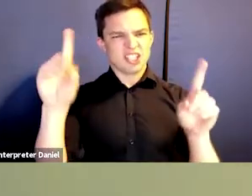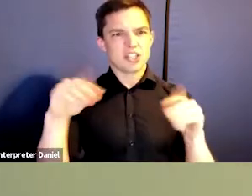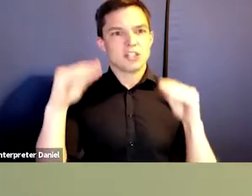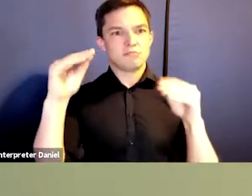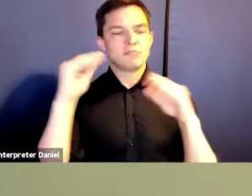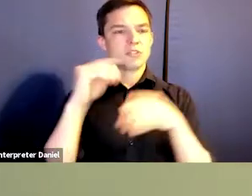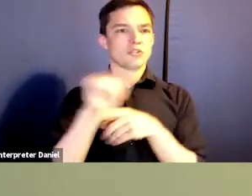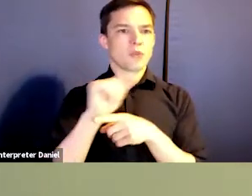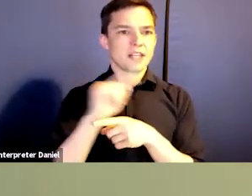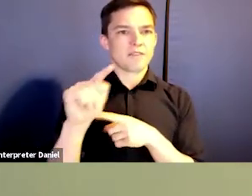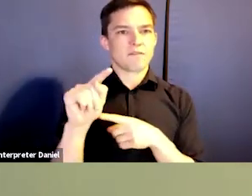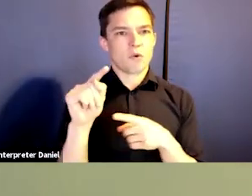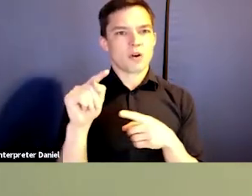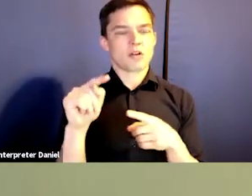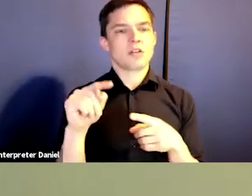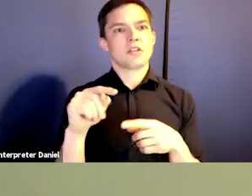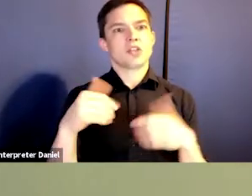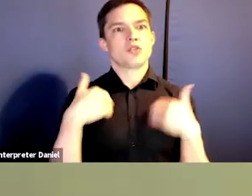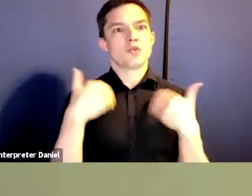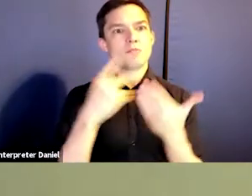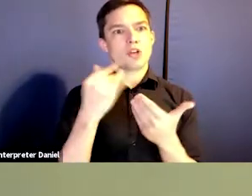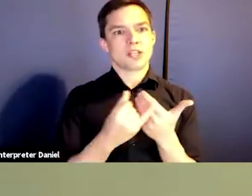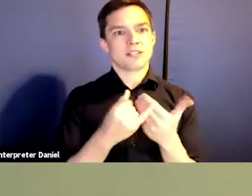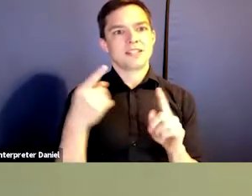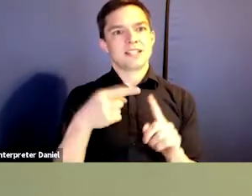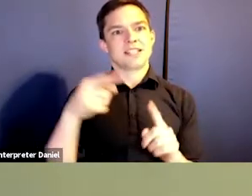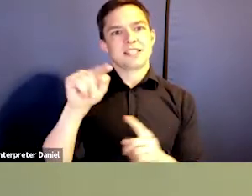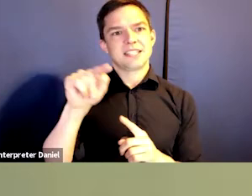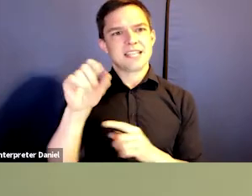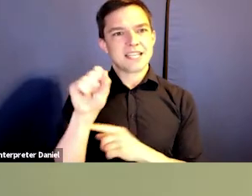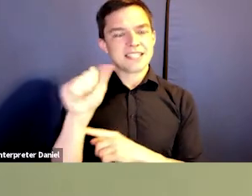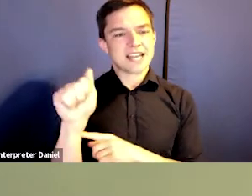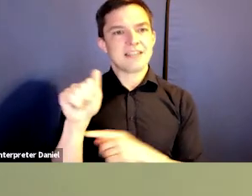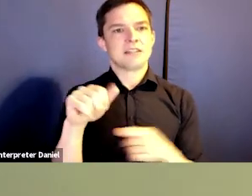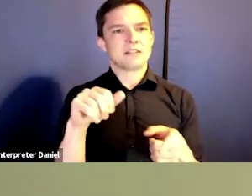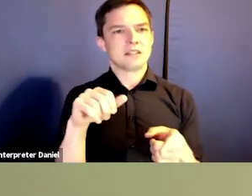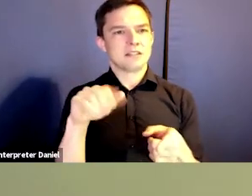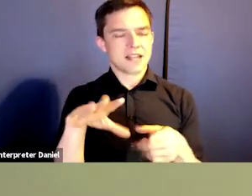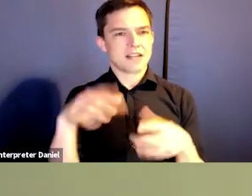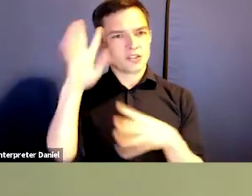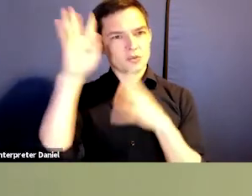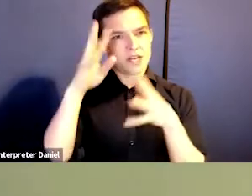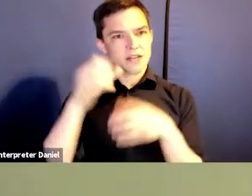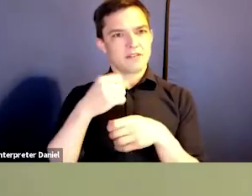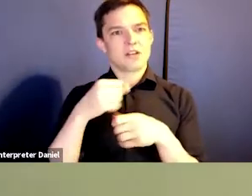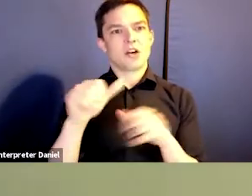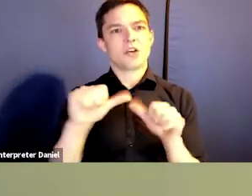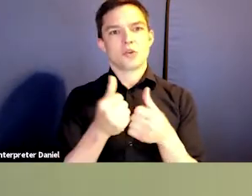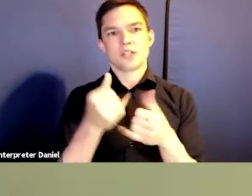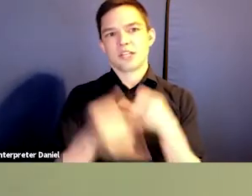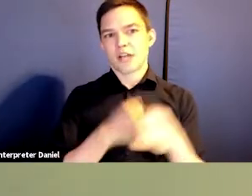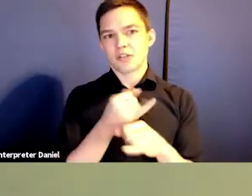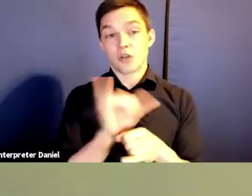Training and Strengthening for At-Risk Youth Project, in short, TVETSE, implemented by Creative Associate International. And in